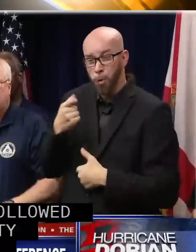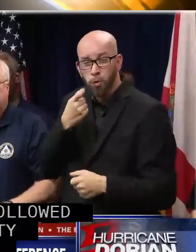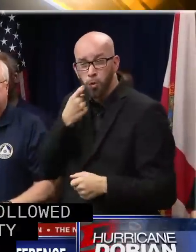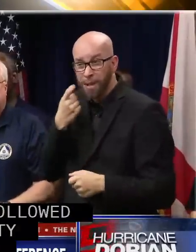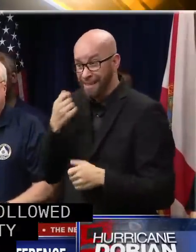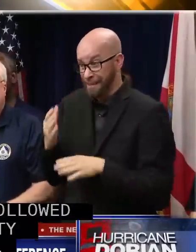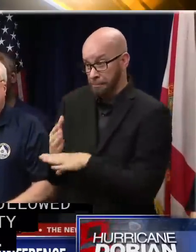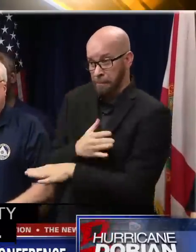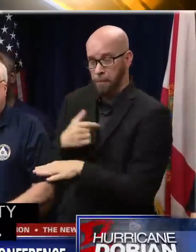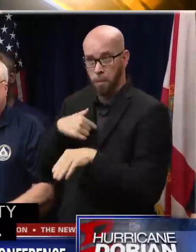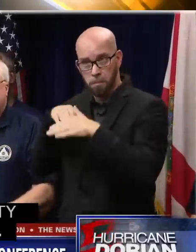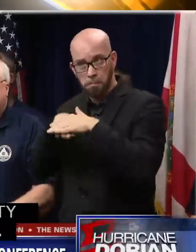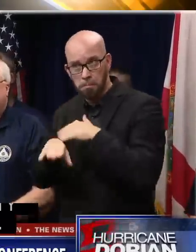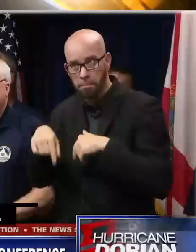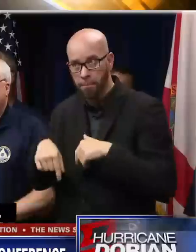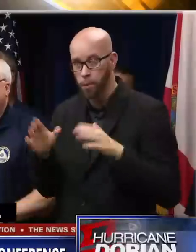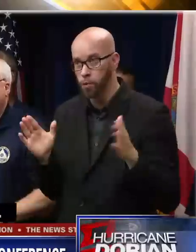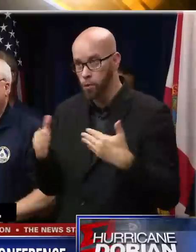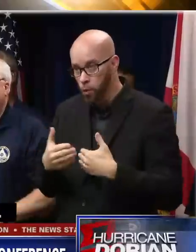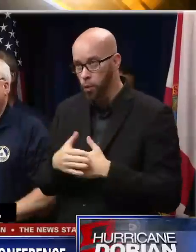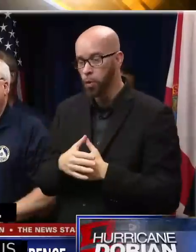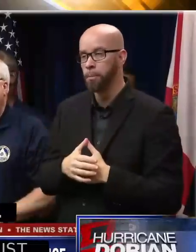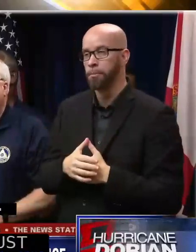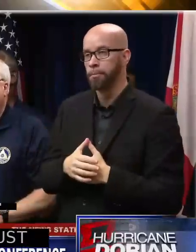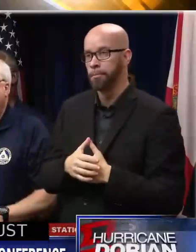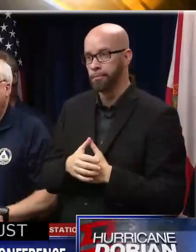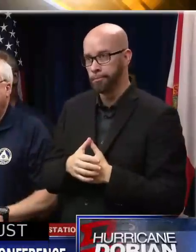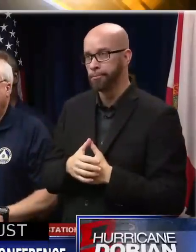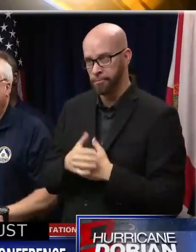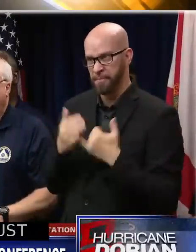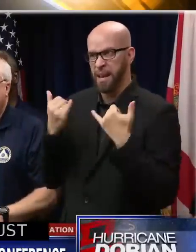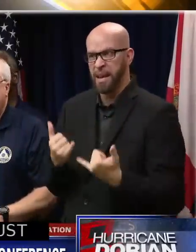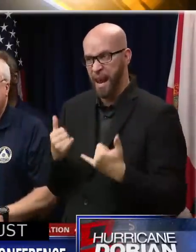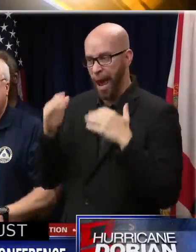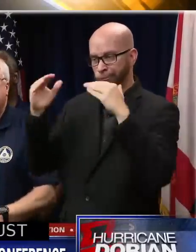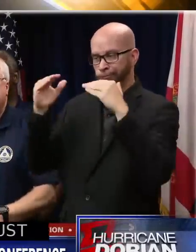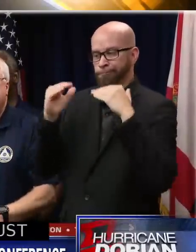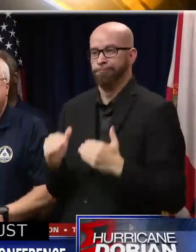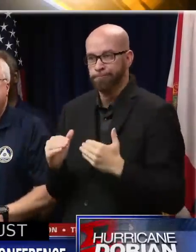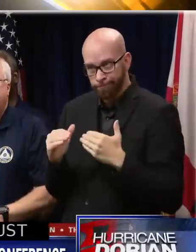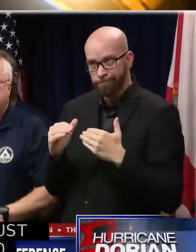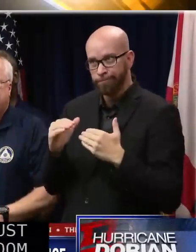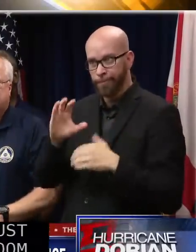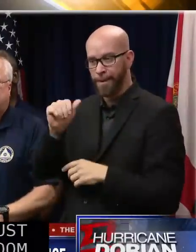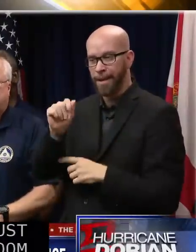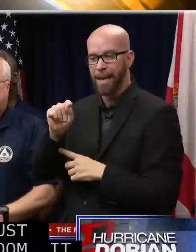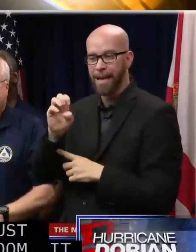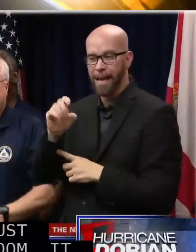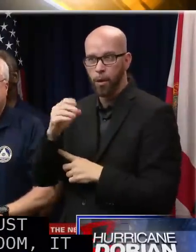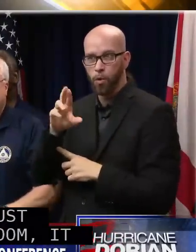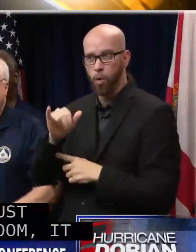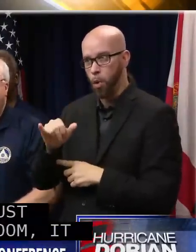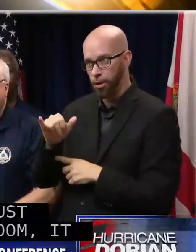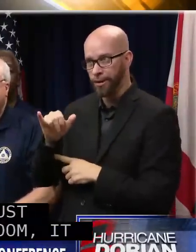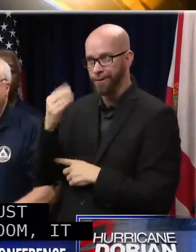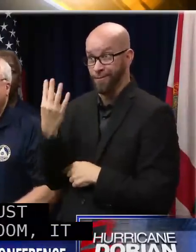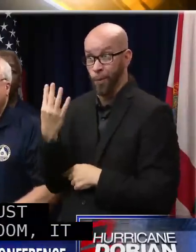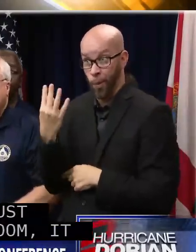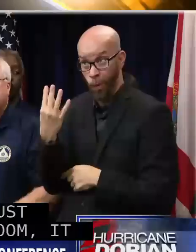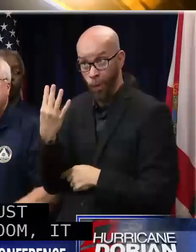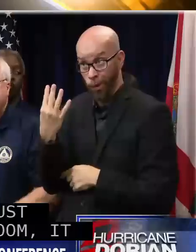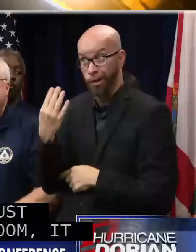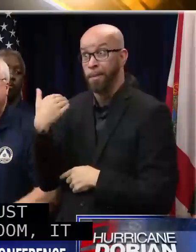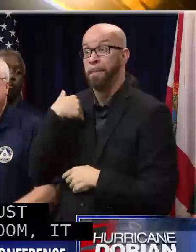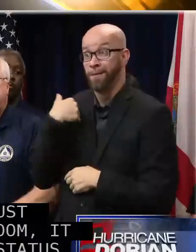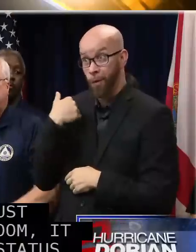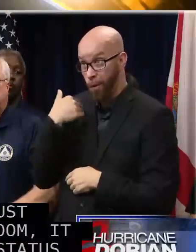before walking in the room, it is now at a Category 4 status, 155 miles an hour wind. It's still